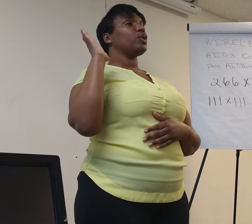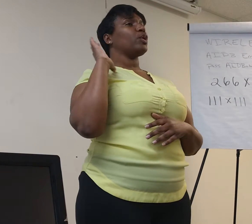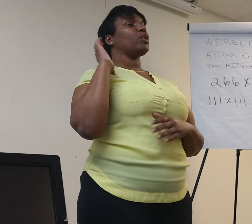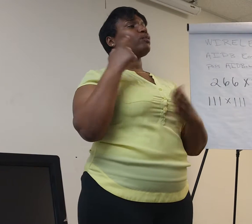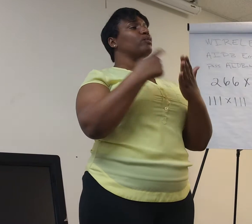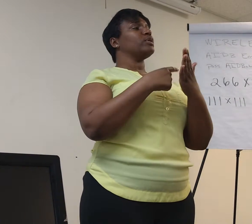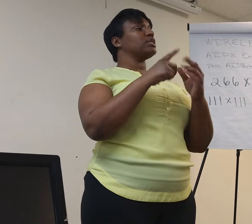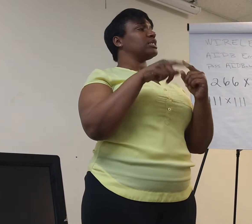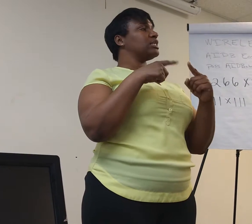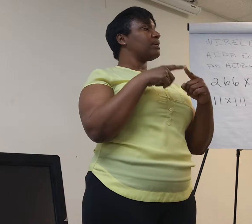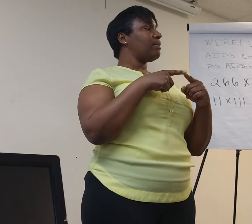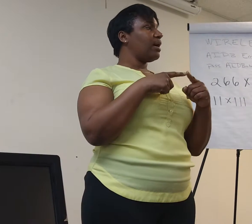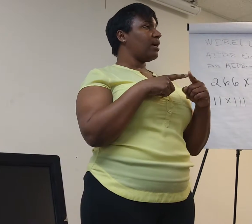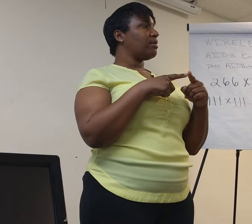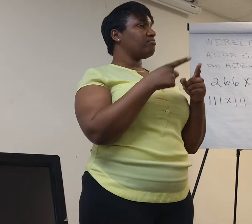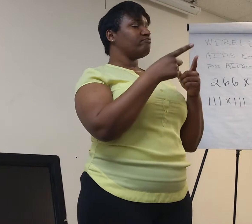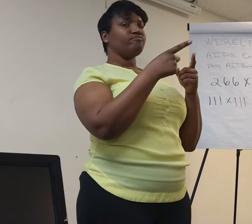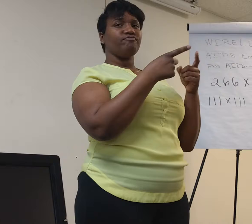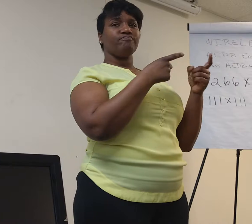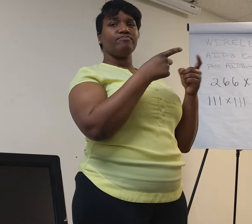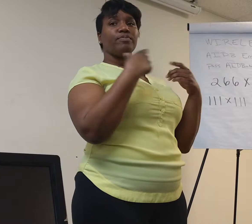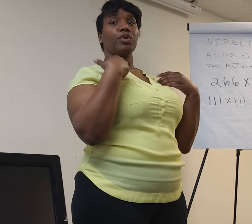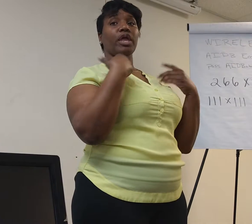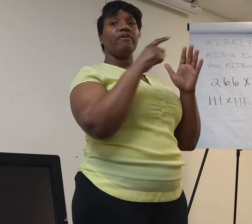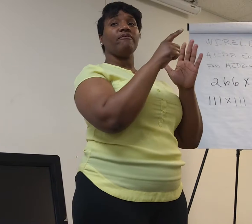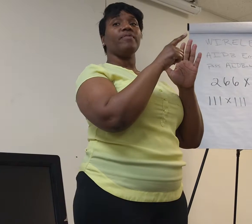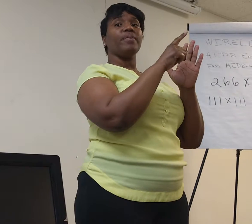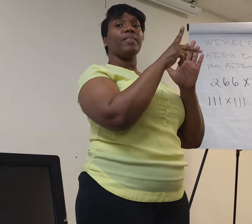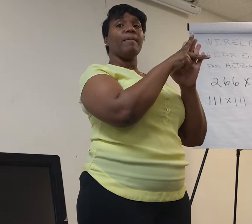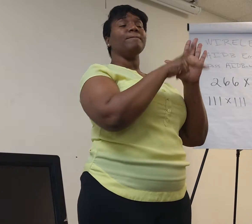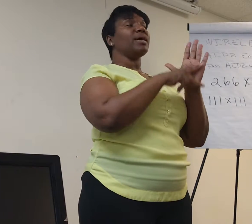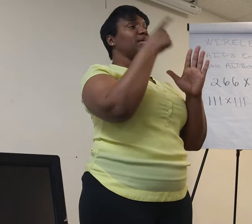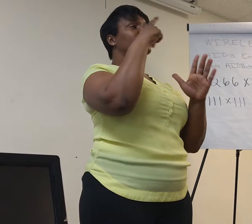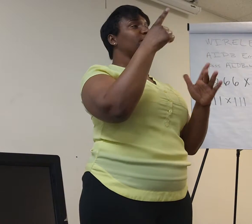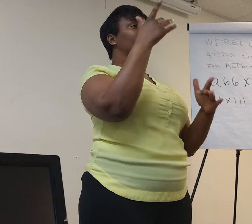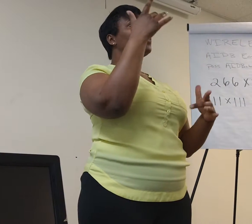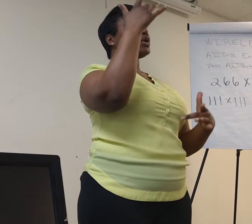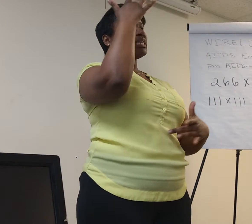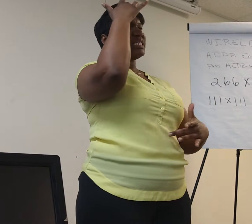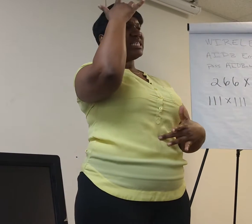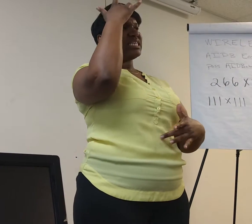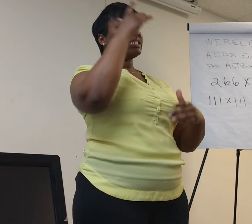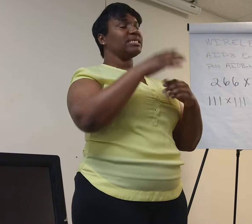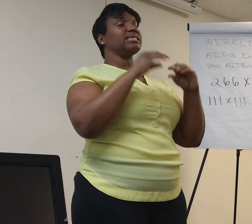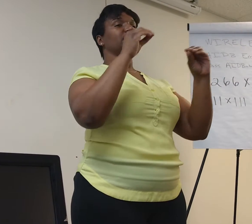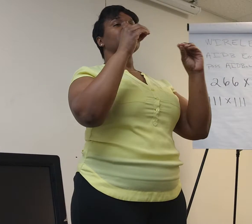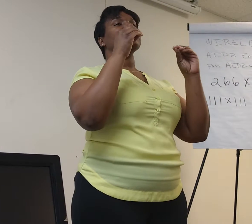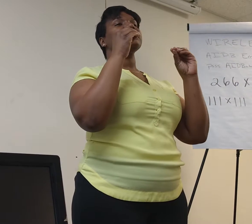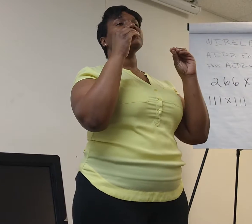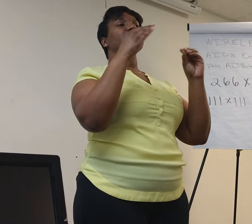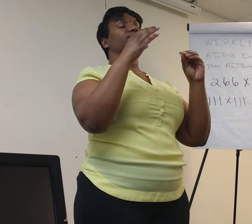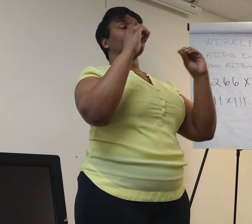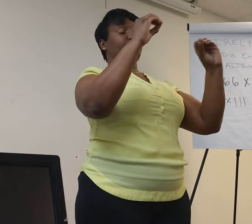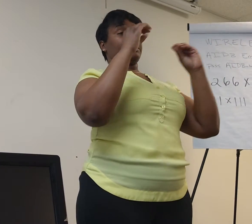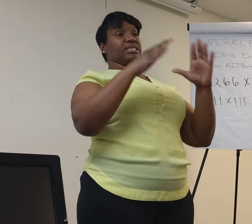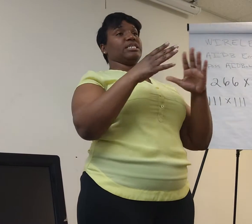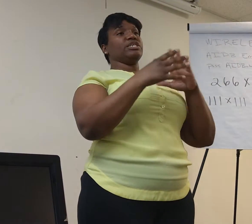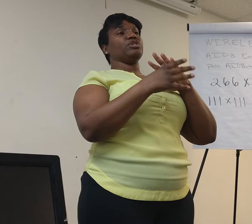tray away? Okay. All right. The teacher actually has to take it out. The teacher does. Okay. So